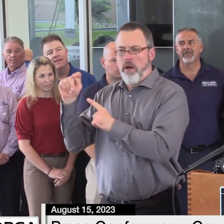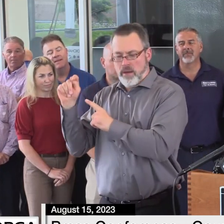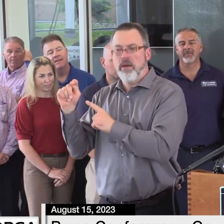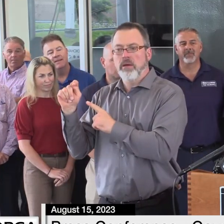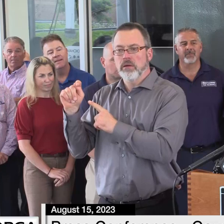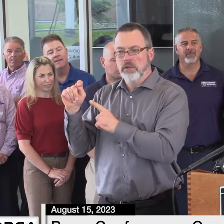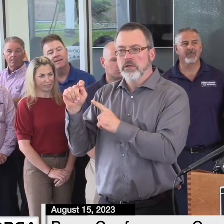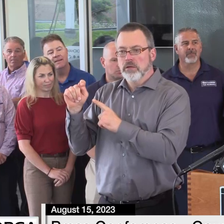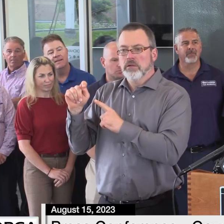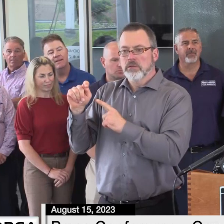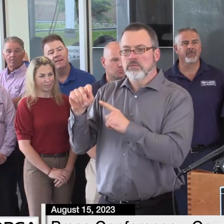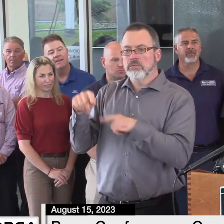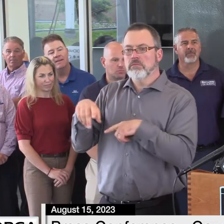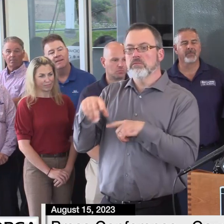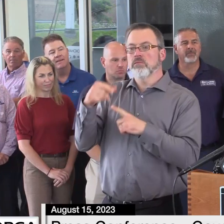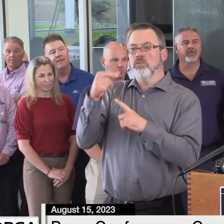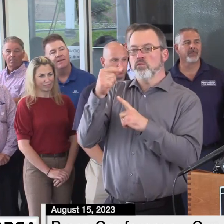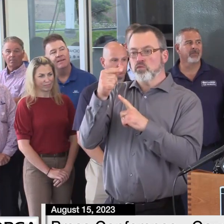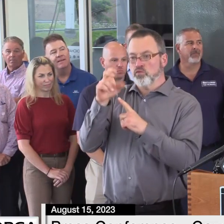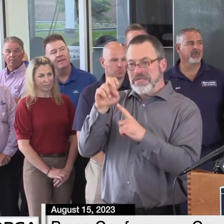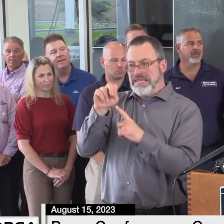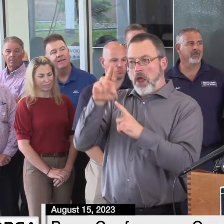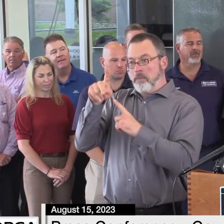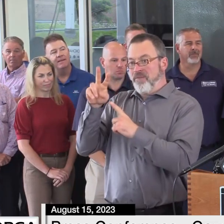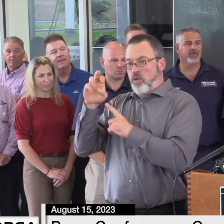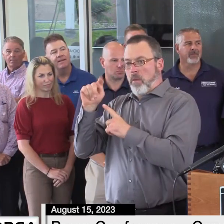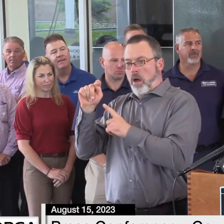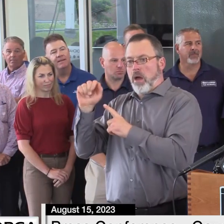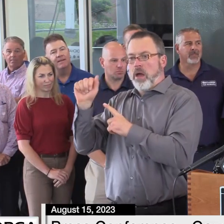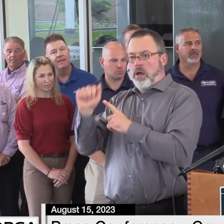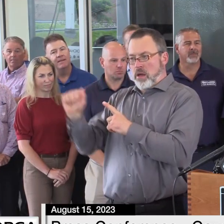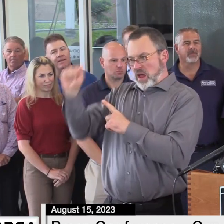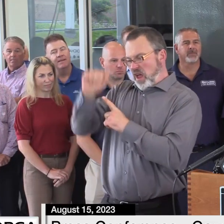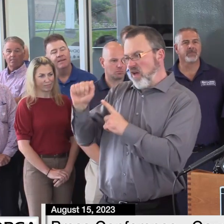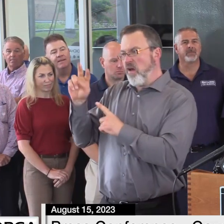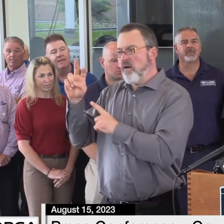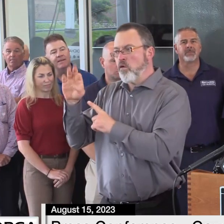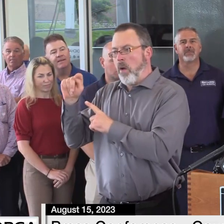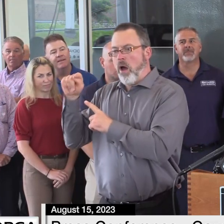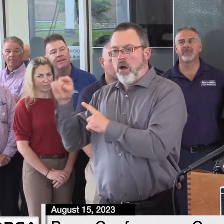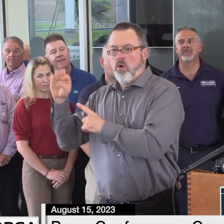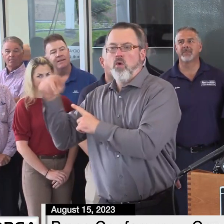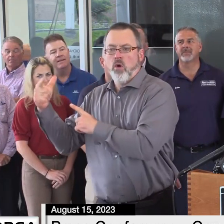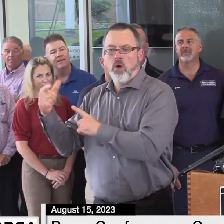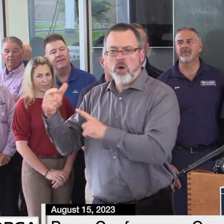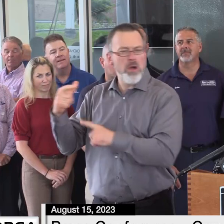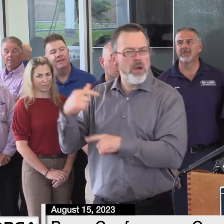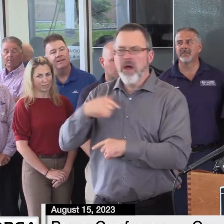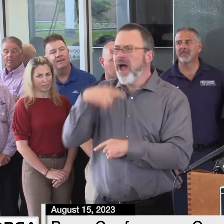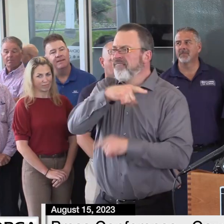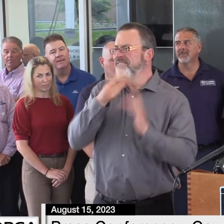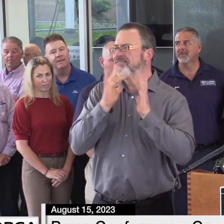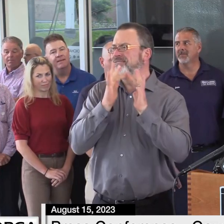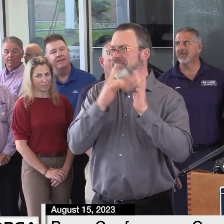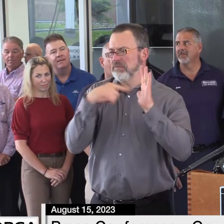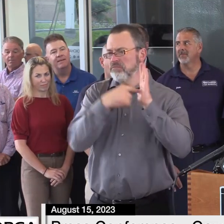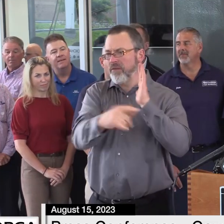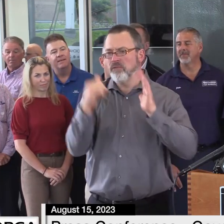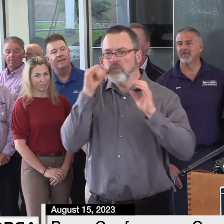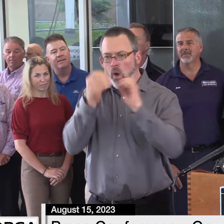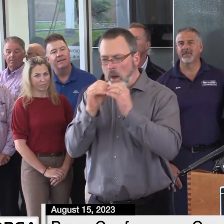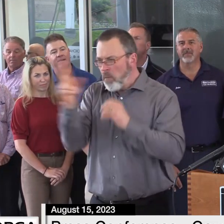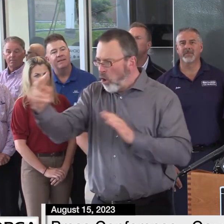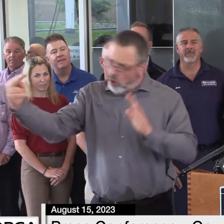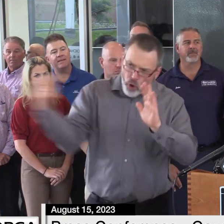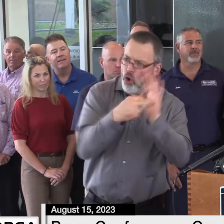at greenupvermont.org, as well as call the numbers that are on the website. So yes, please visit the website, reach